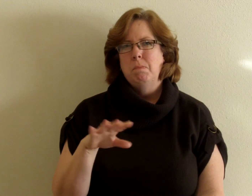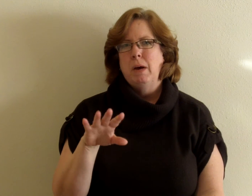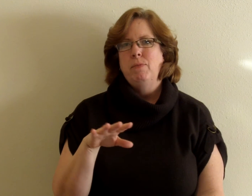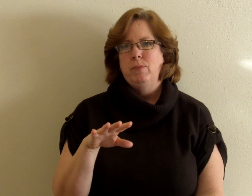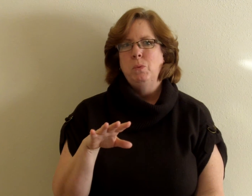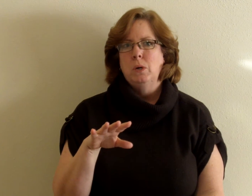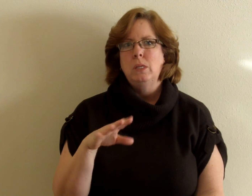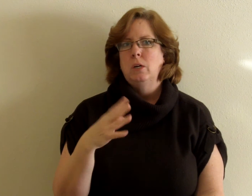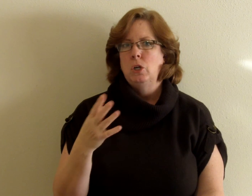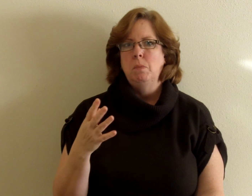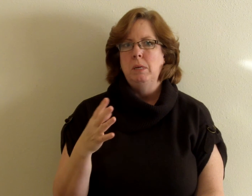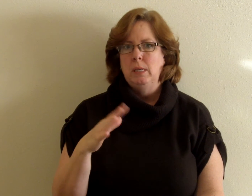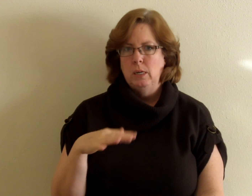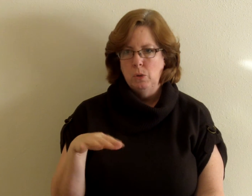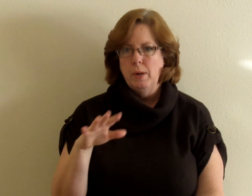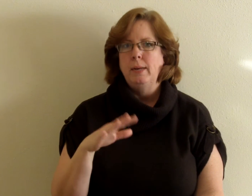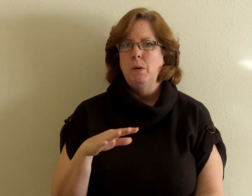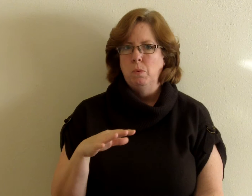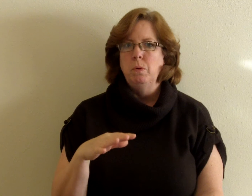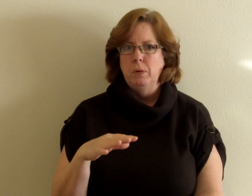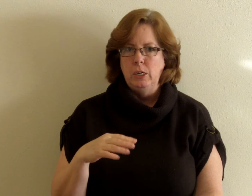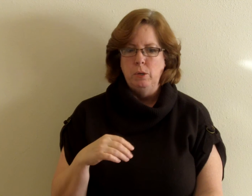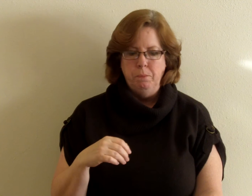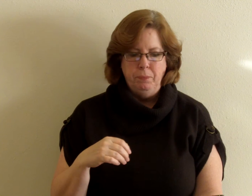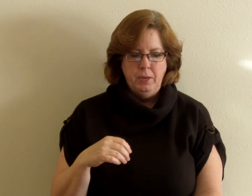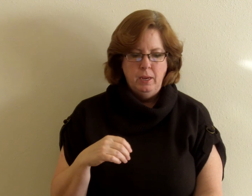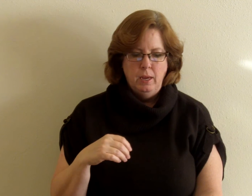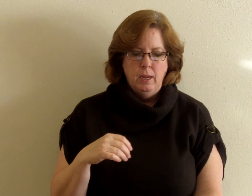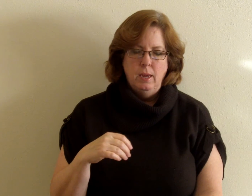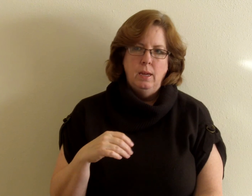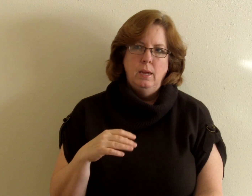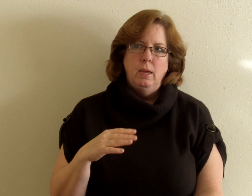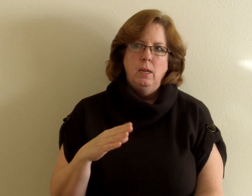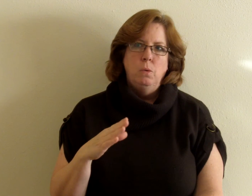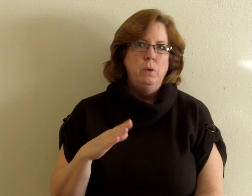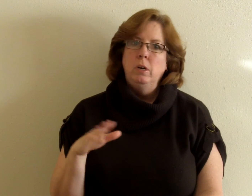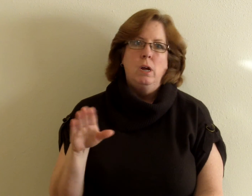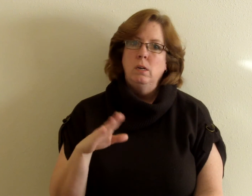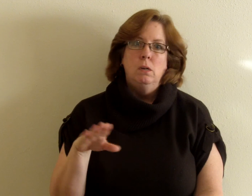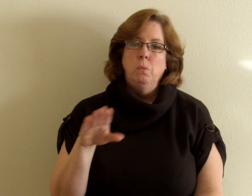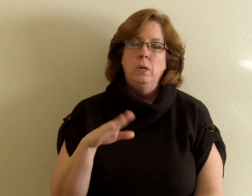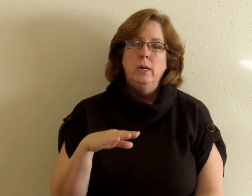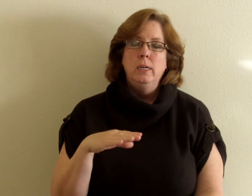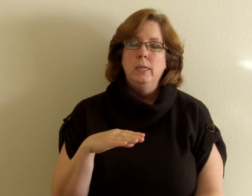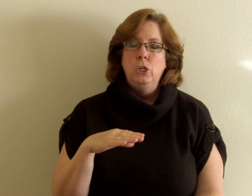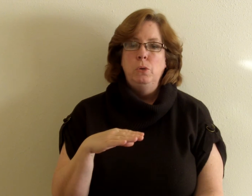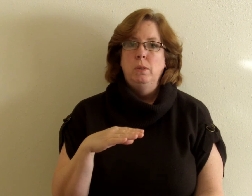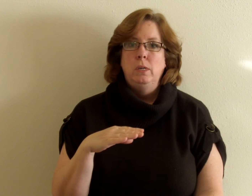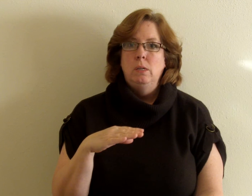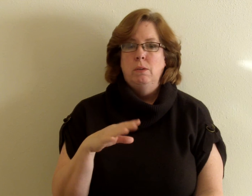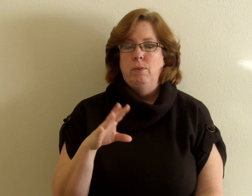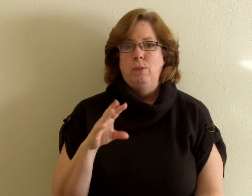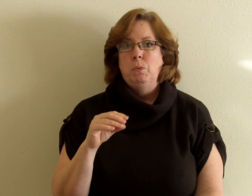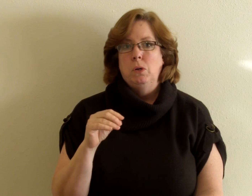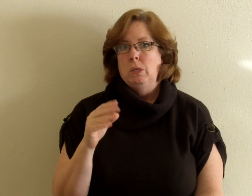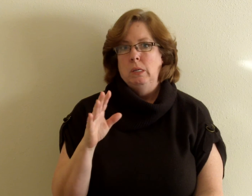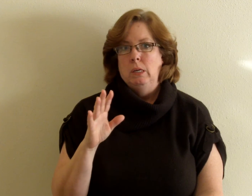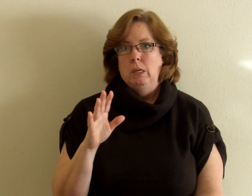about 50 words that are just missing to round out what we want to do. We're not going to test you on these 50 words.